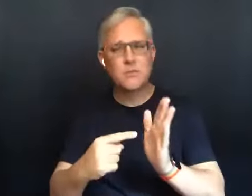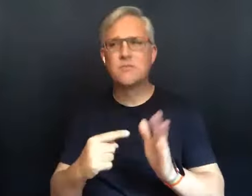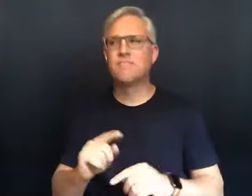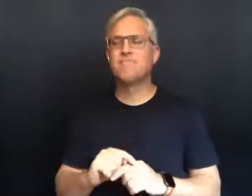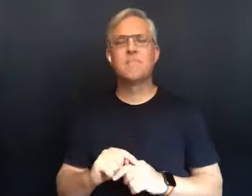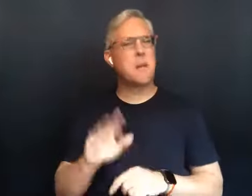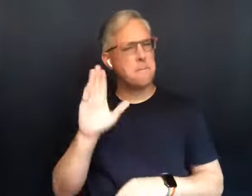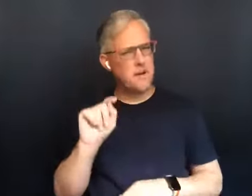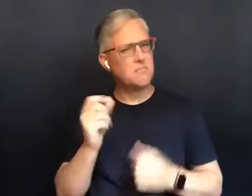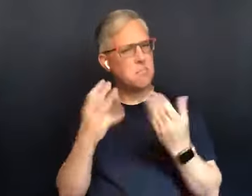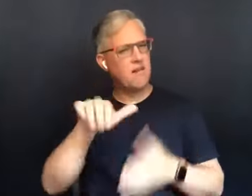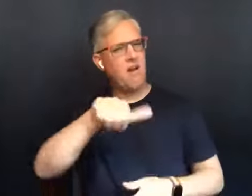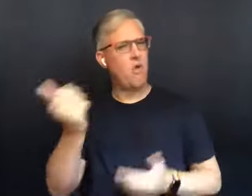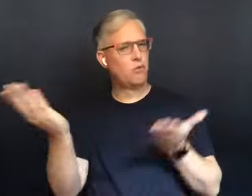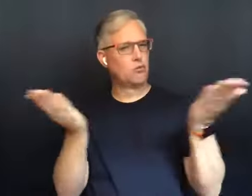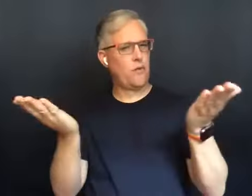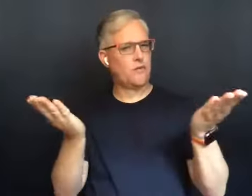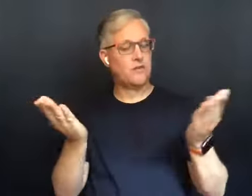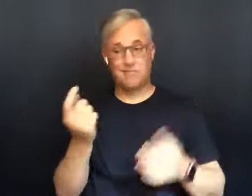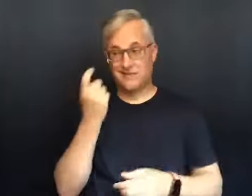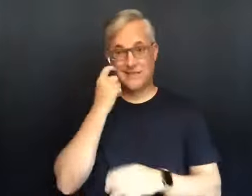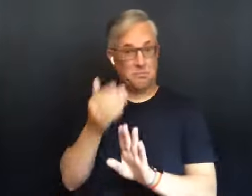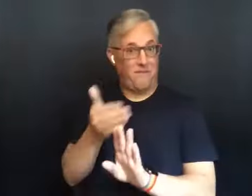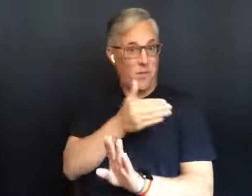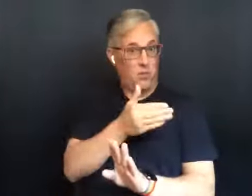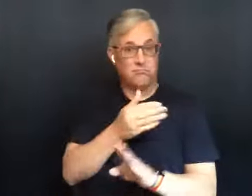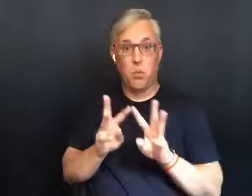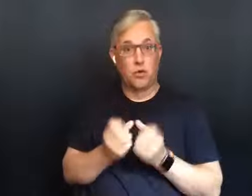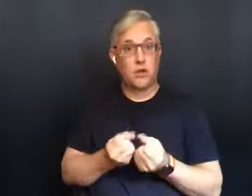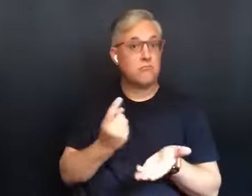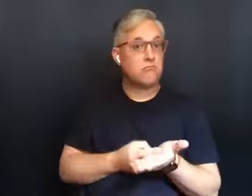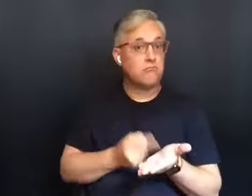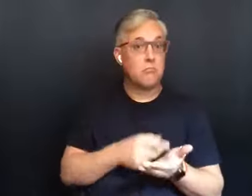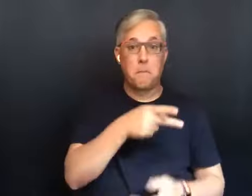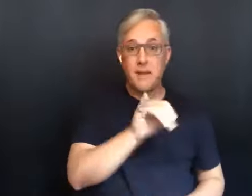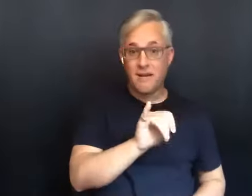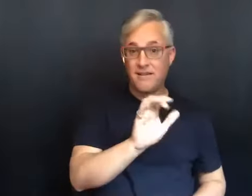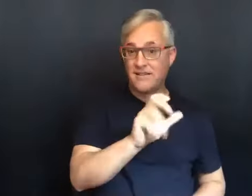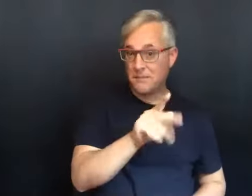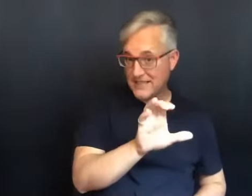as a publishing corporation. But there's also an awful lot of services. We